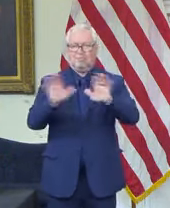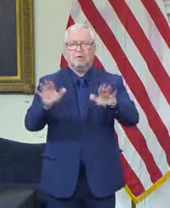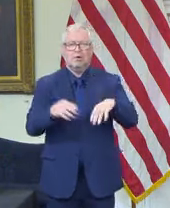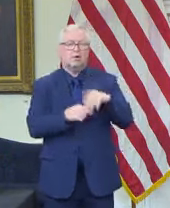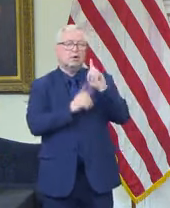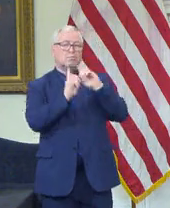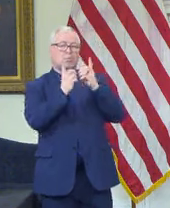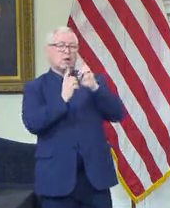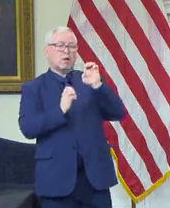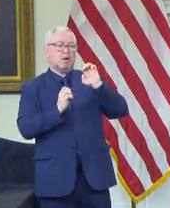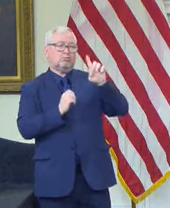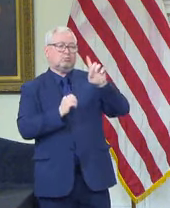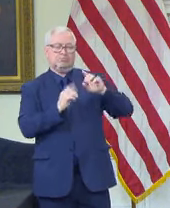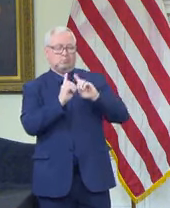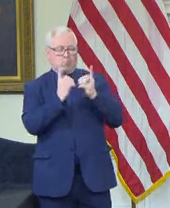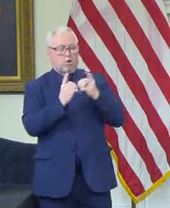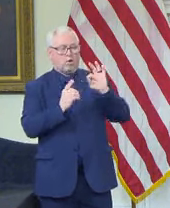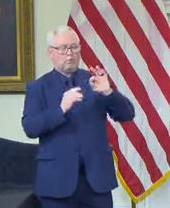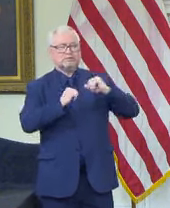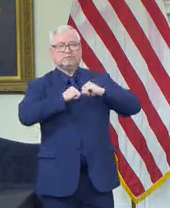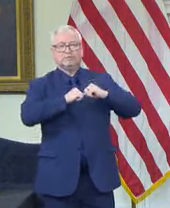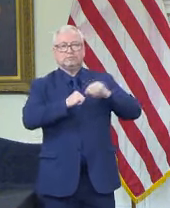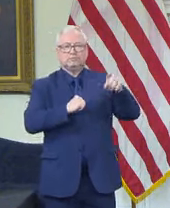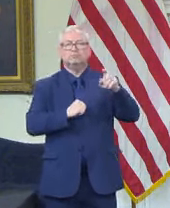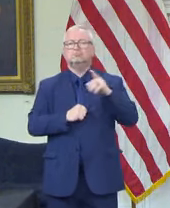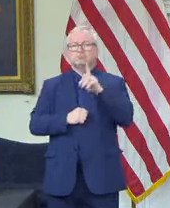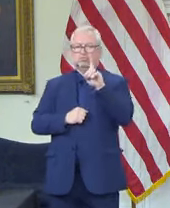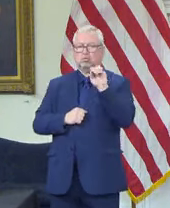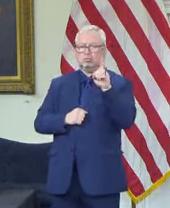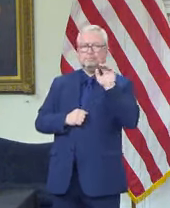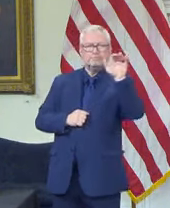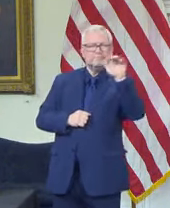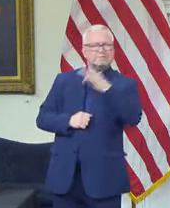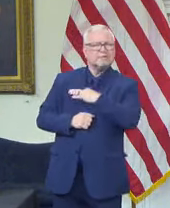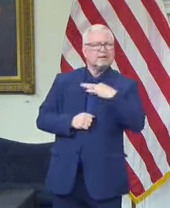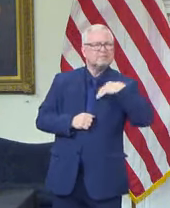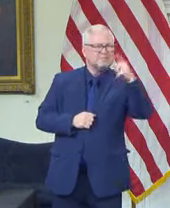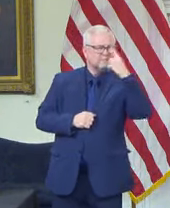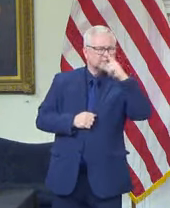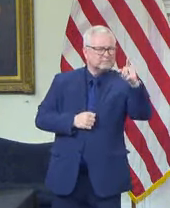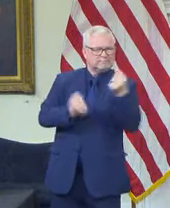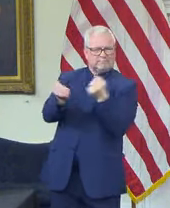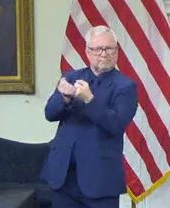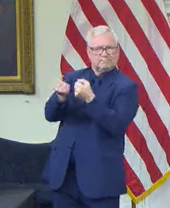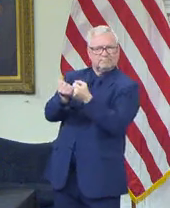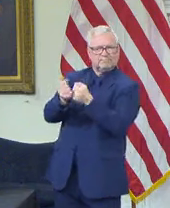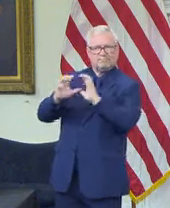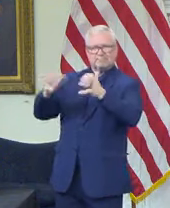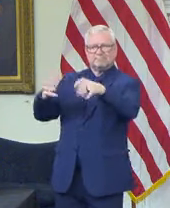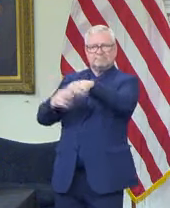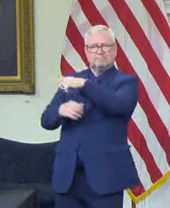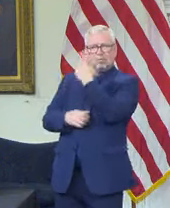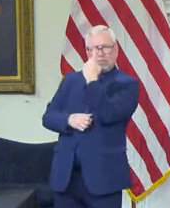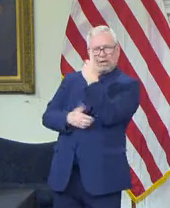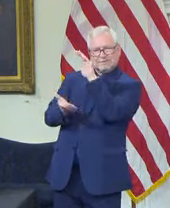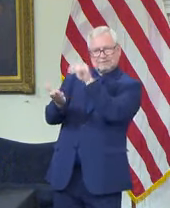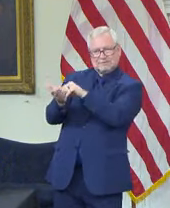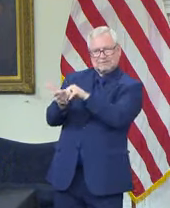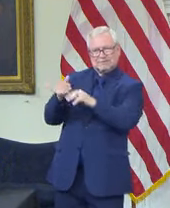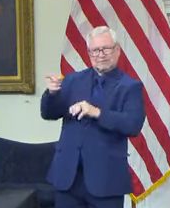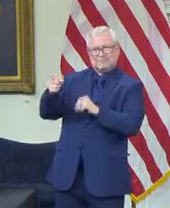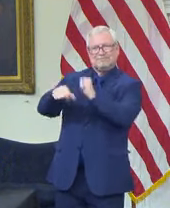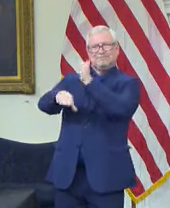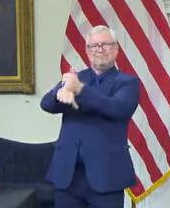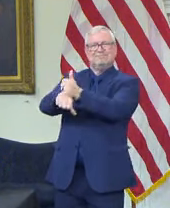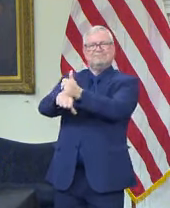and to serve as a dual status commander for a Department of Defense mission to